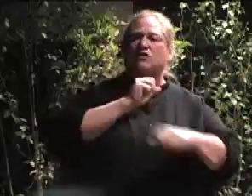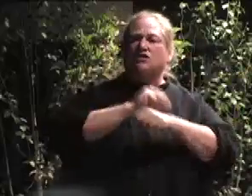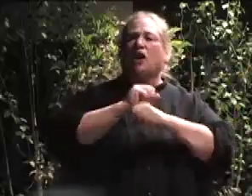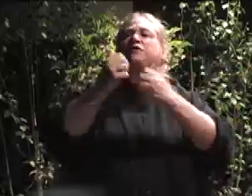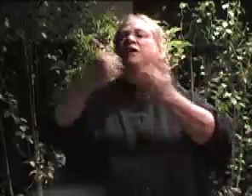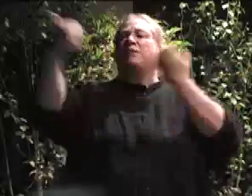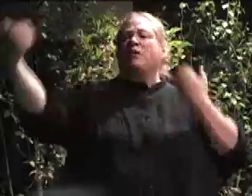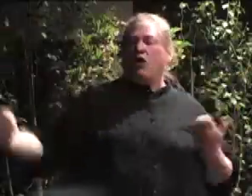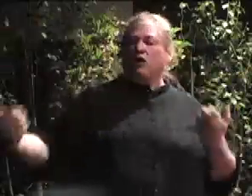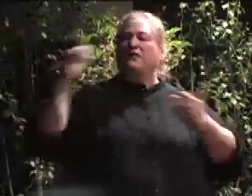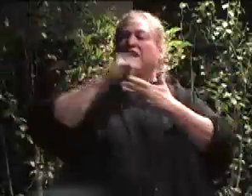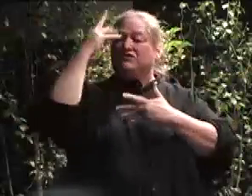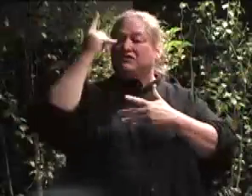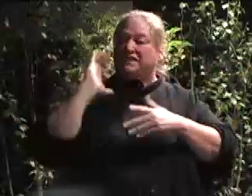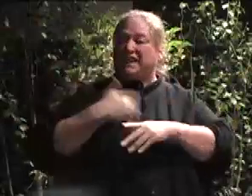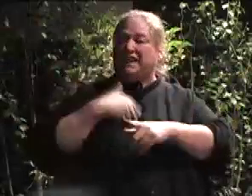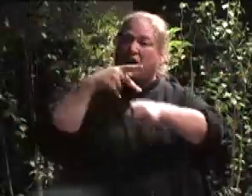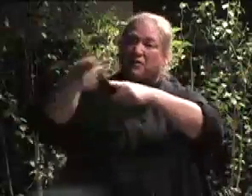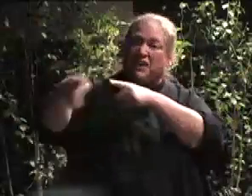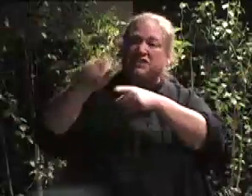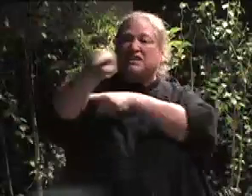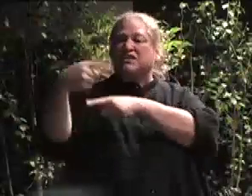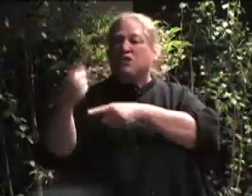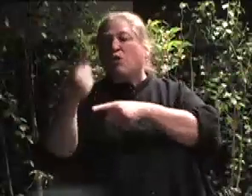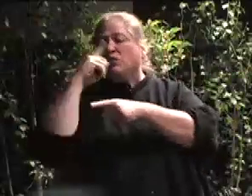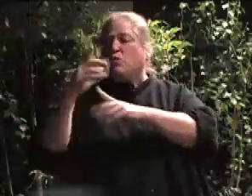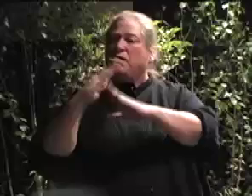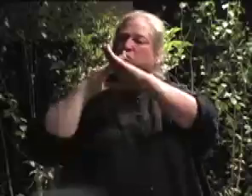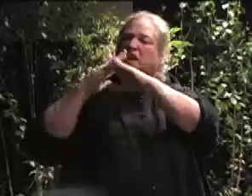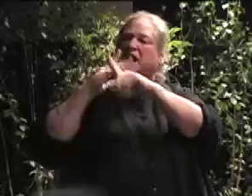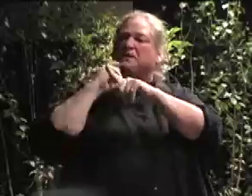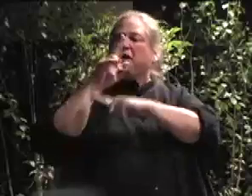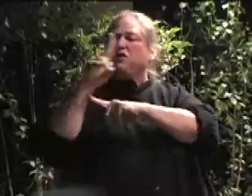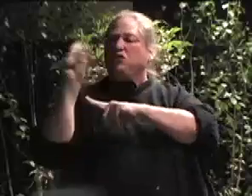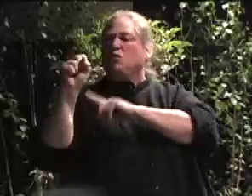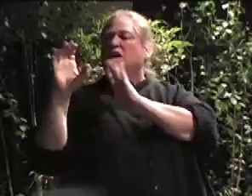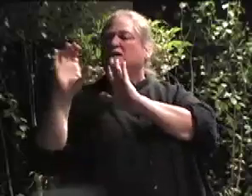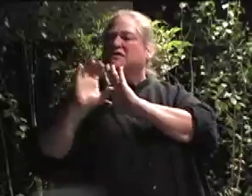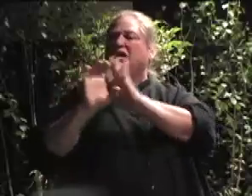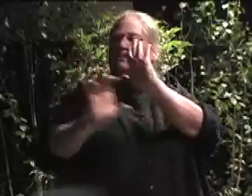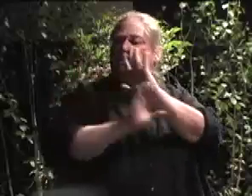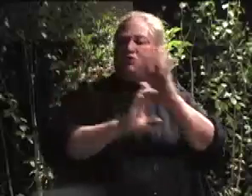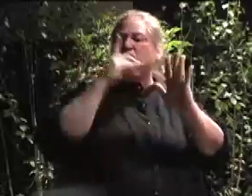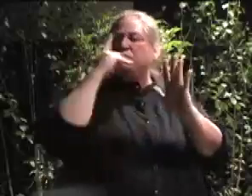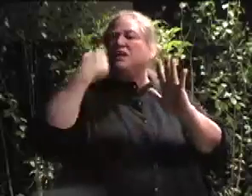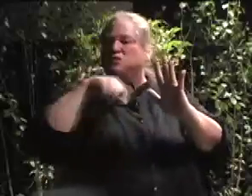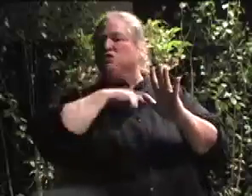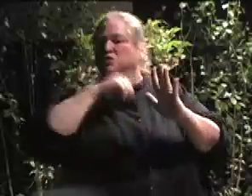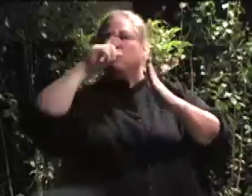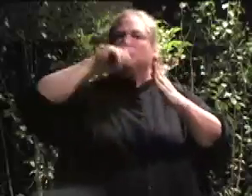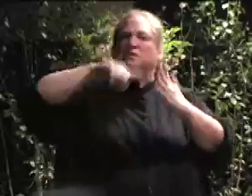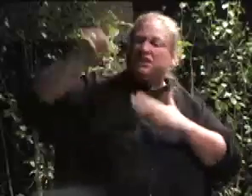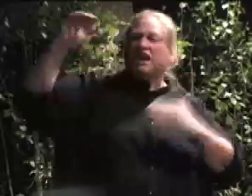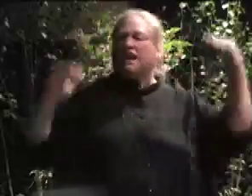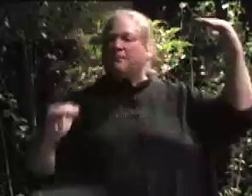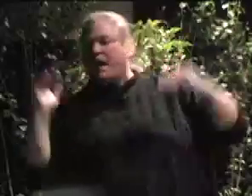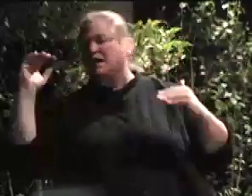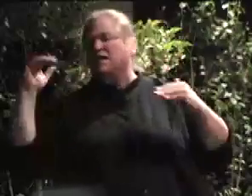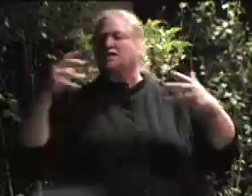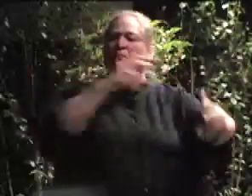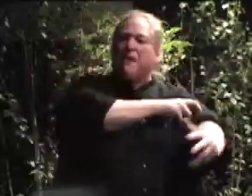That is why our profession is the only one explicitly protected by the U.S. Constitution, because we're supposed to be the check and balance on power.